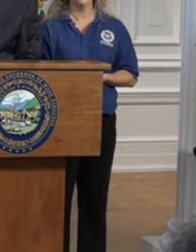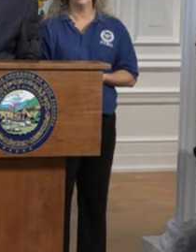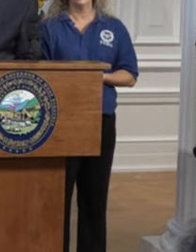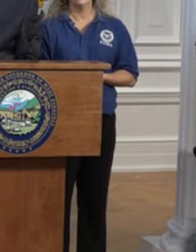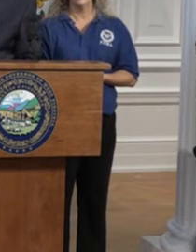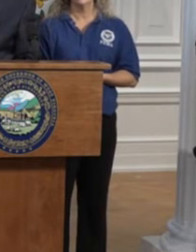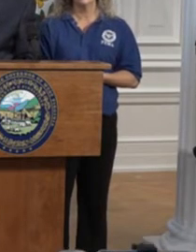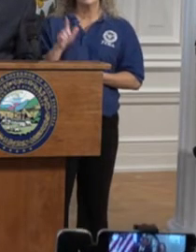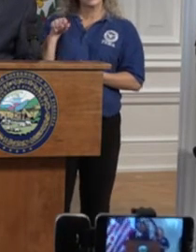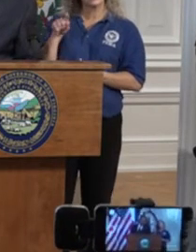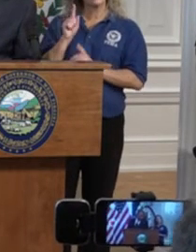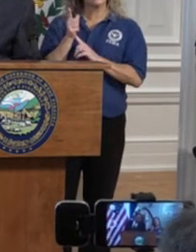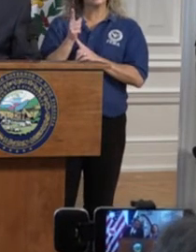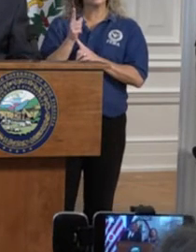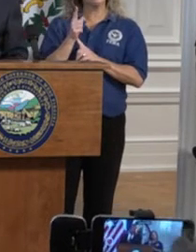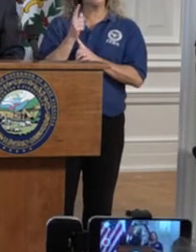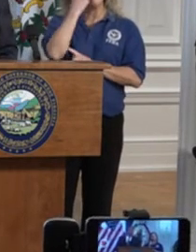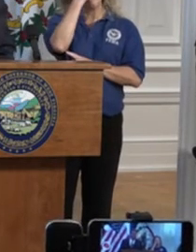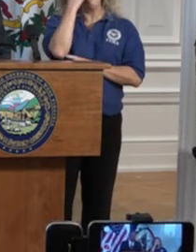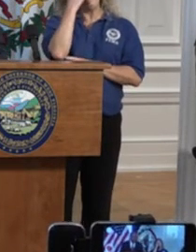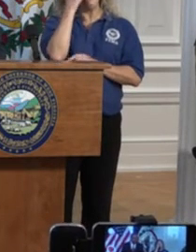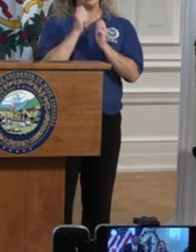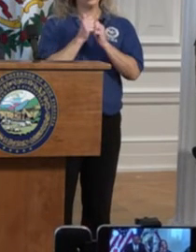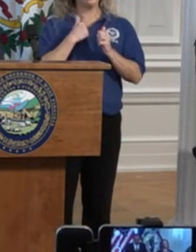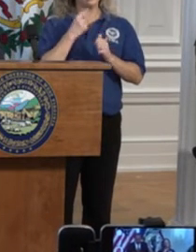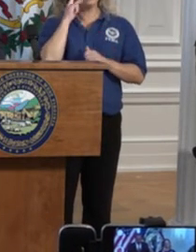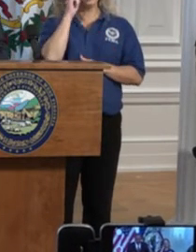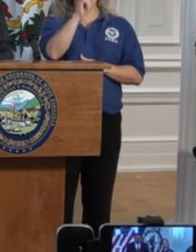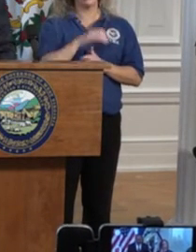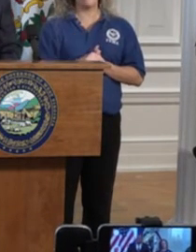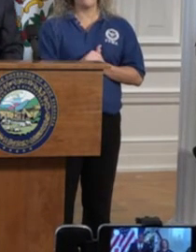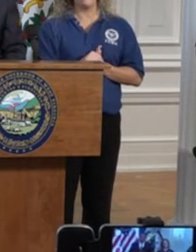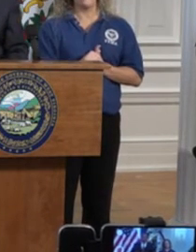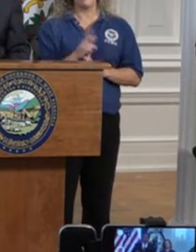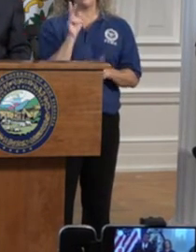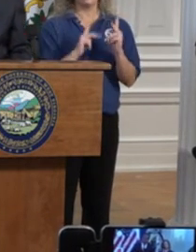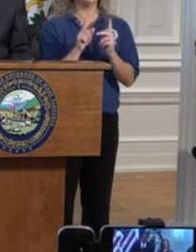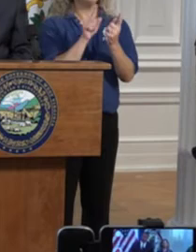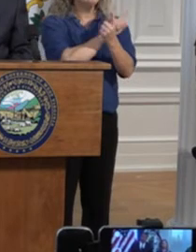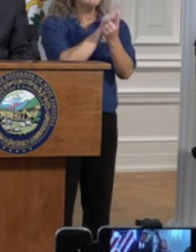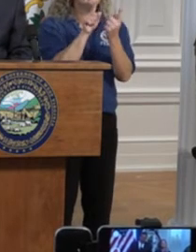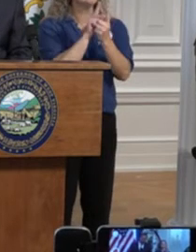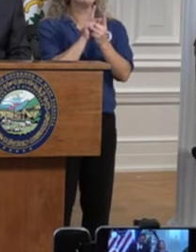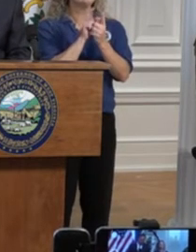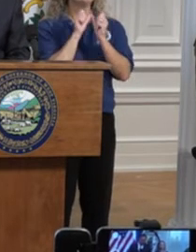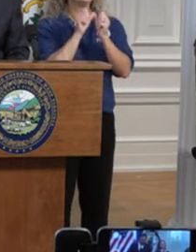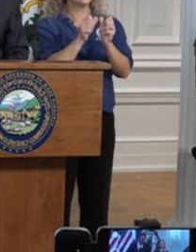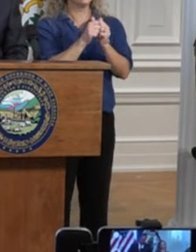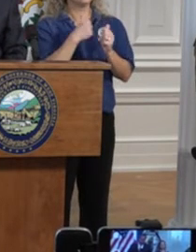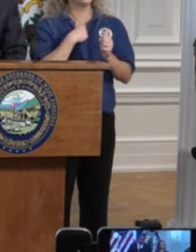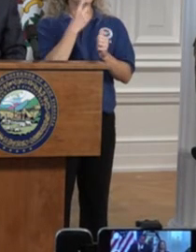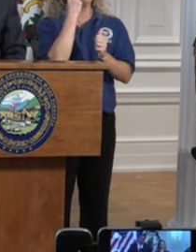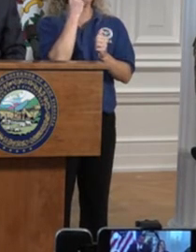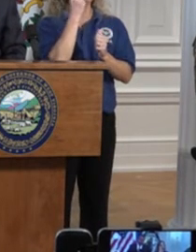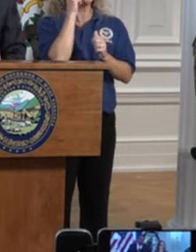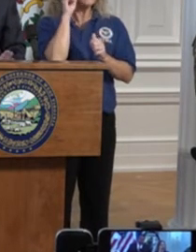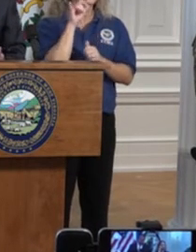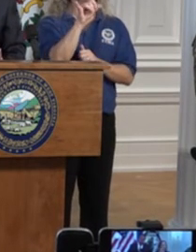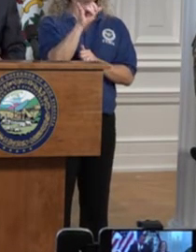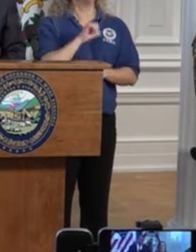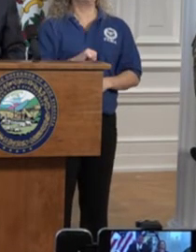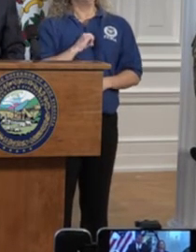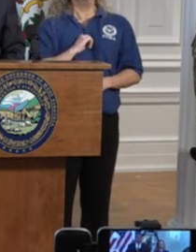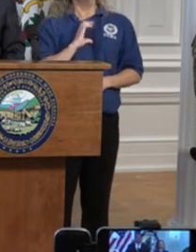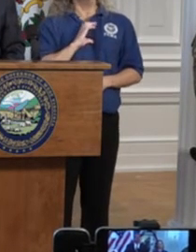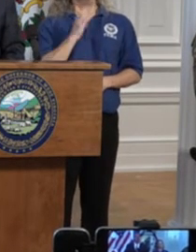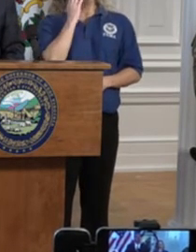Now, those moments will always stay with me forever. The people I met will stay with me forever, and I'm proud of knowing